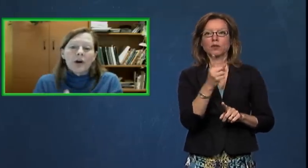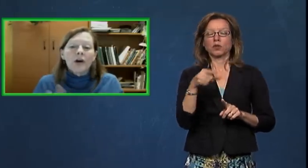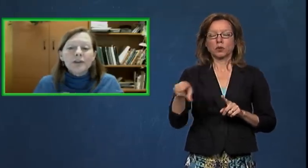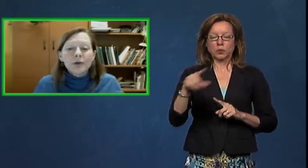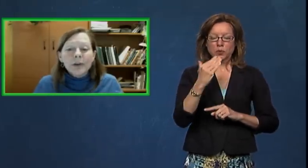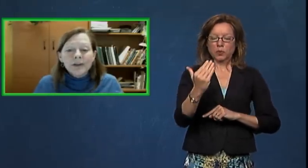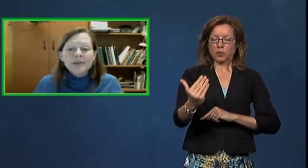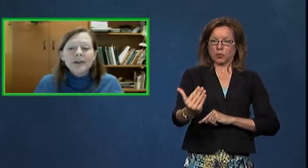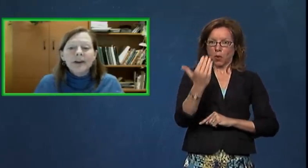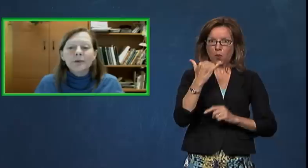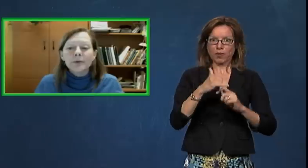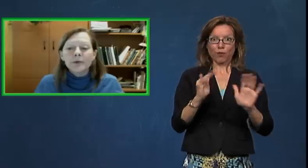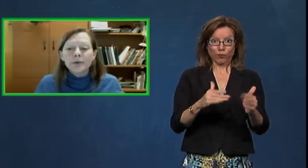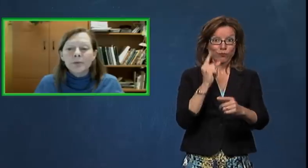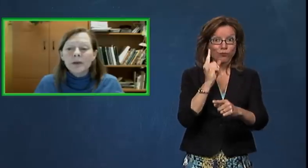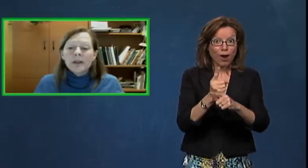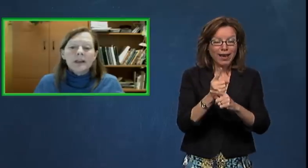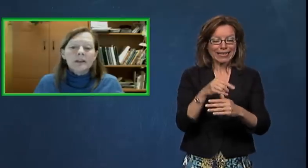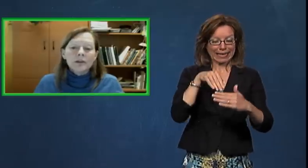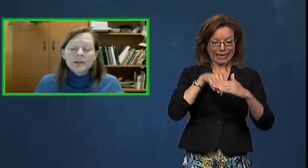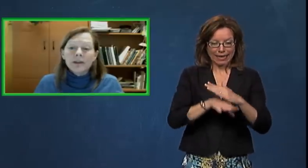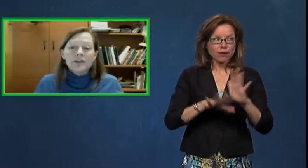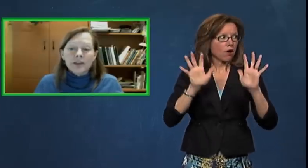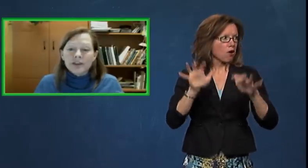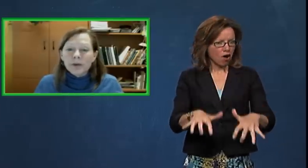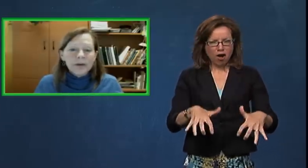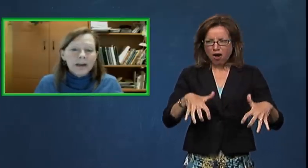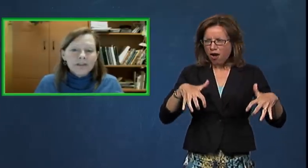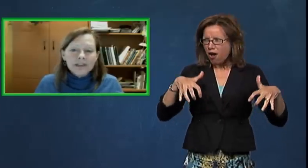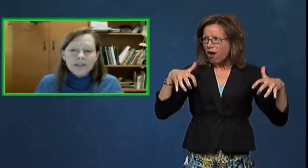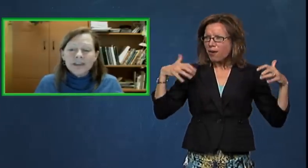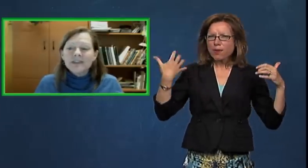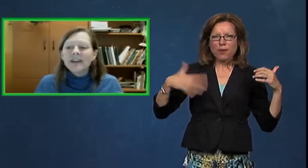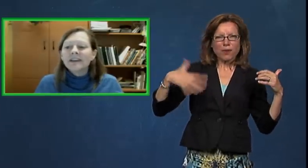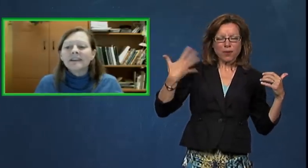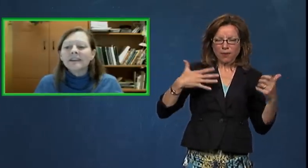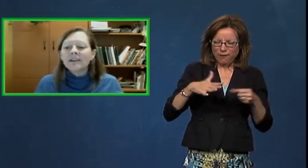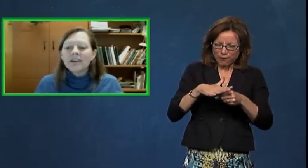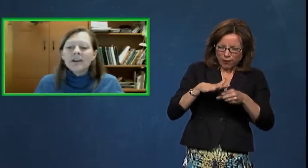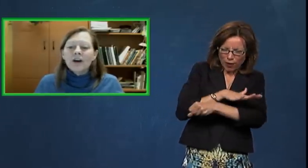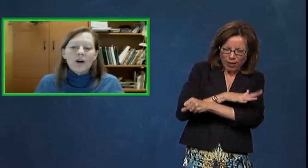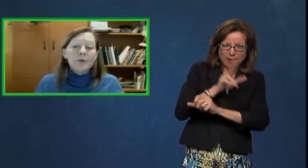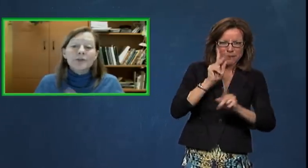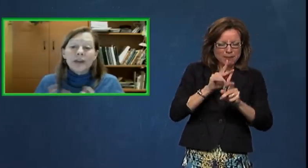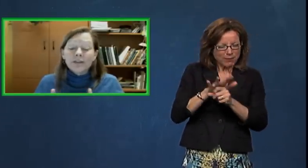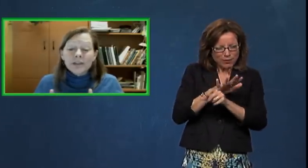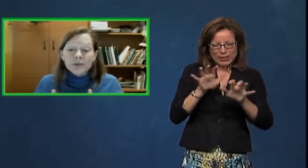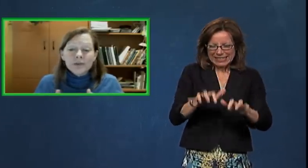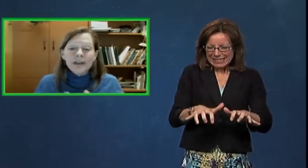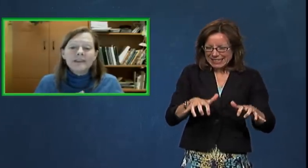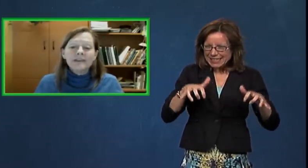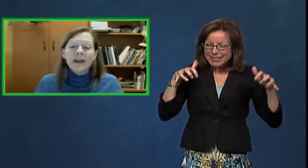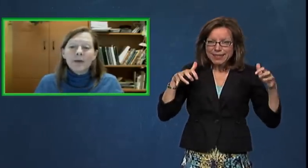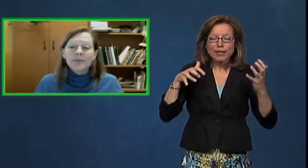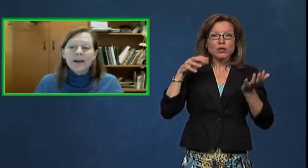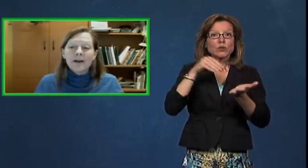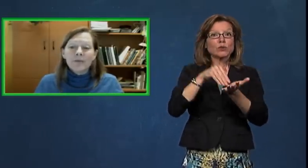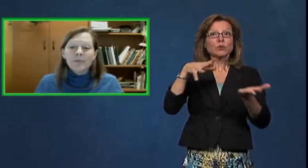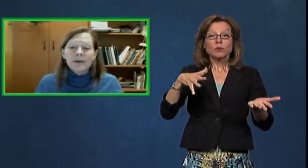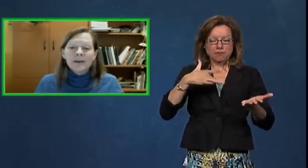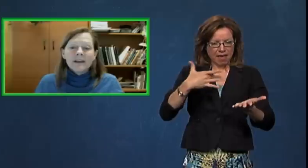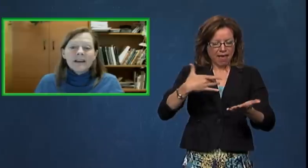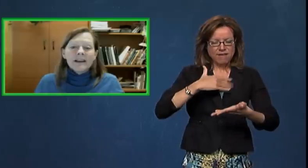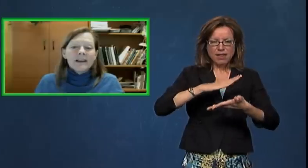an auditorium style room. It looks like just about every seat is taken. Almost every student has a